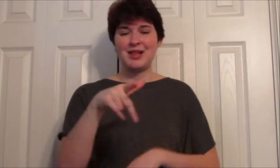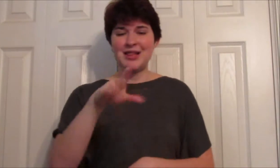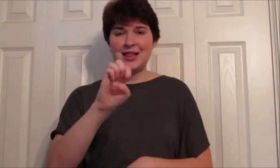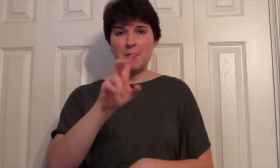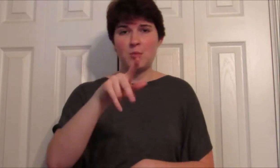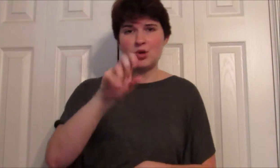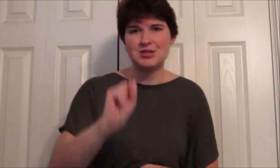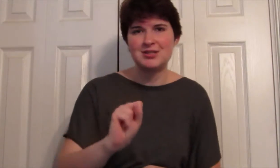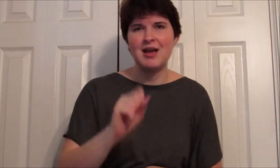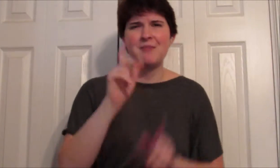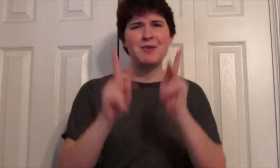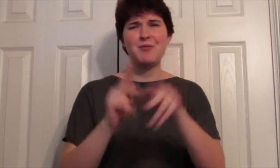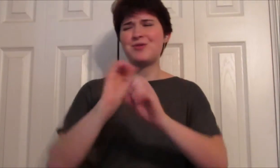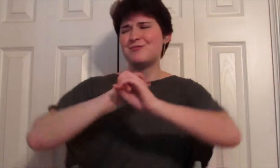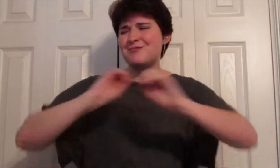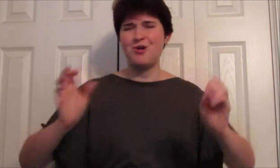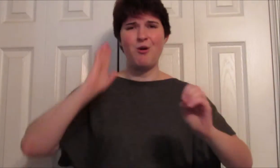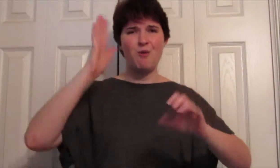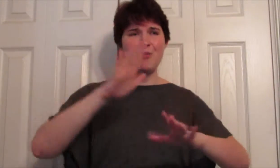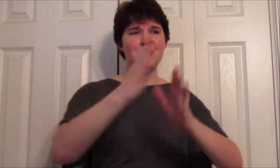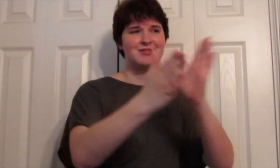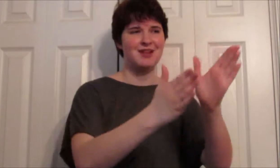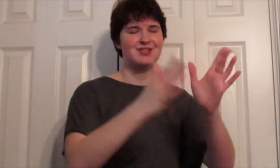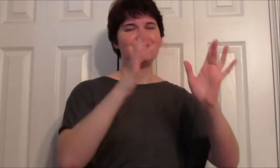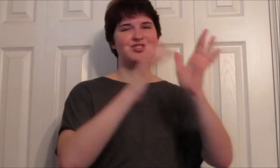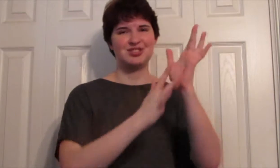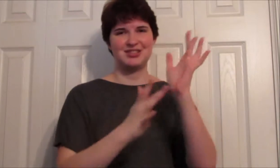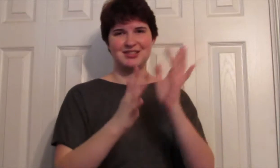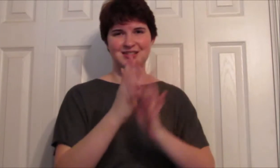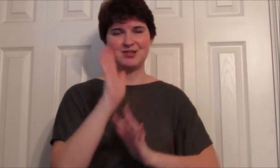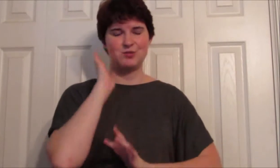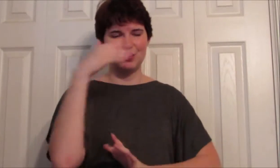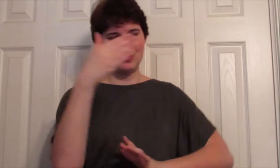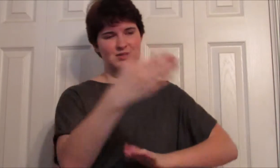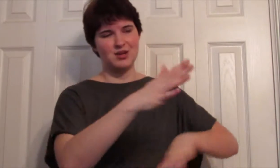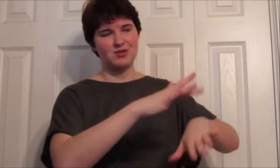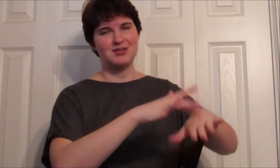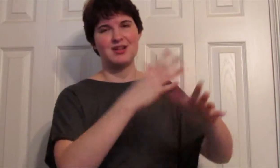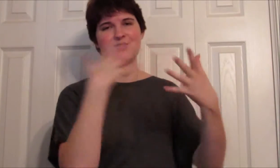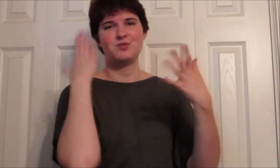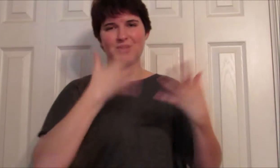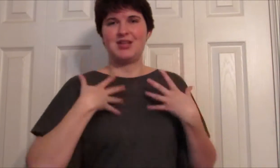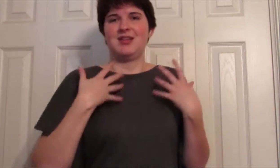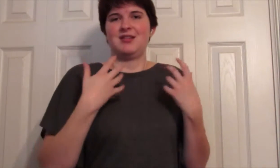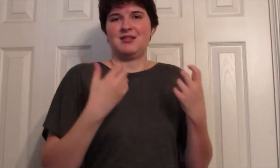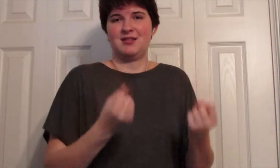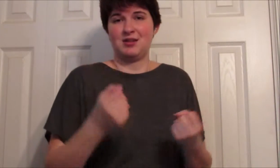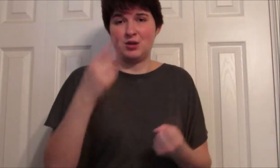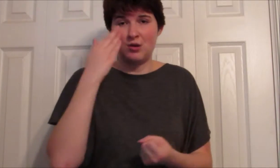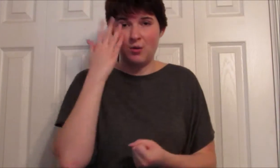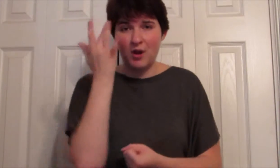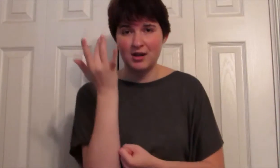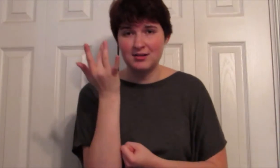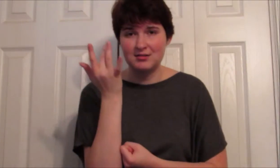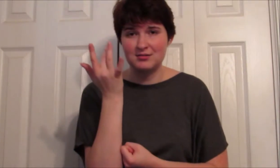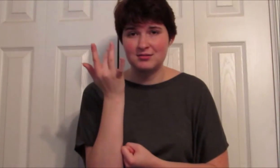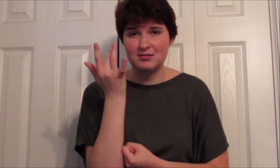that nobody else would touch. Jesus would touch them, and he would heal them. You know why?